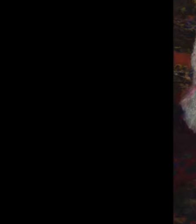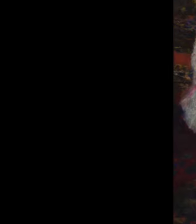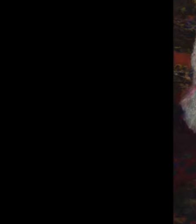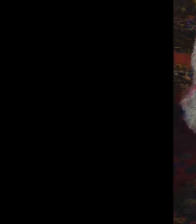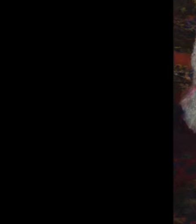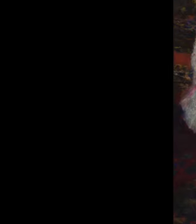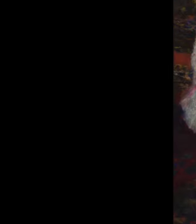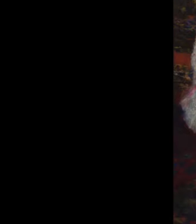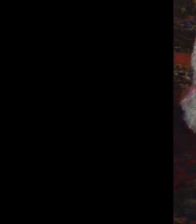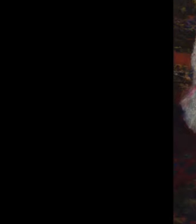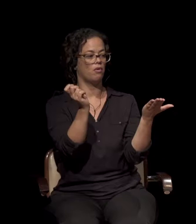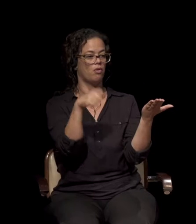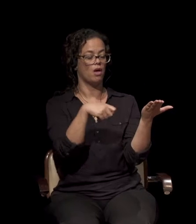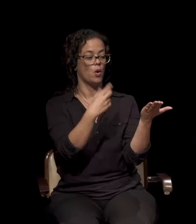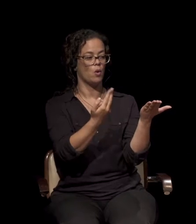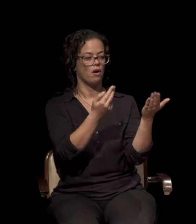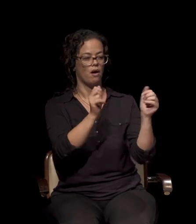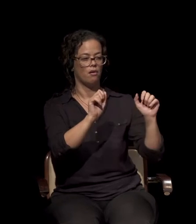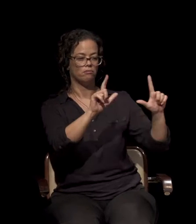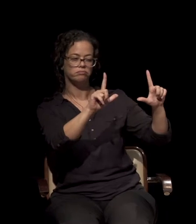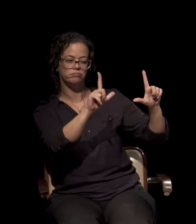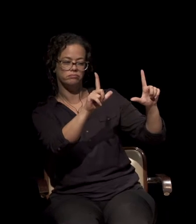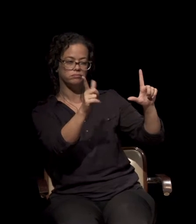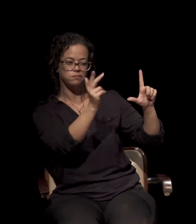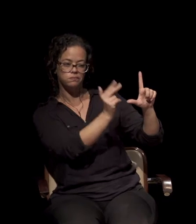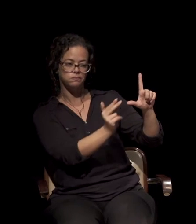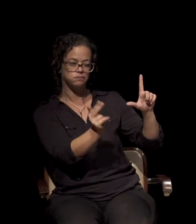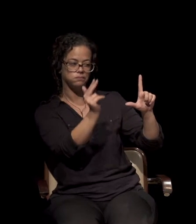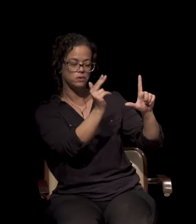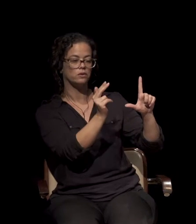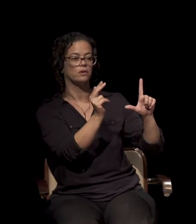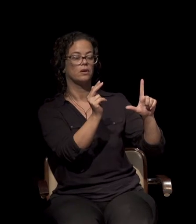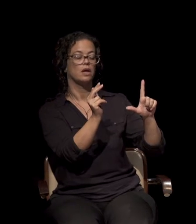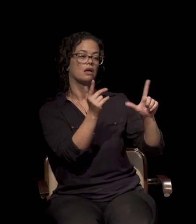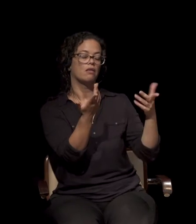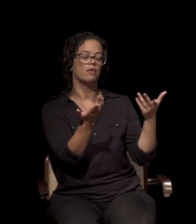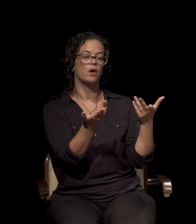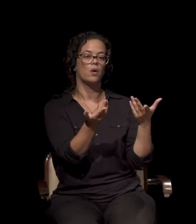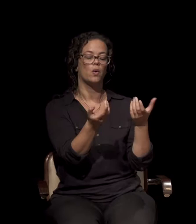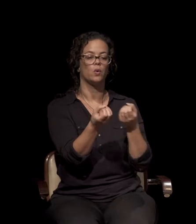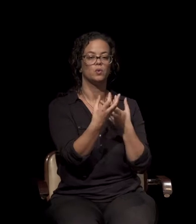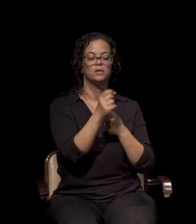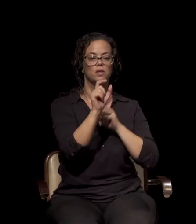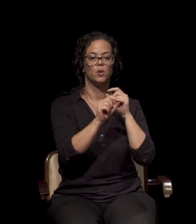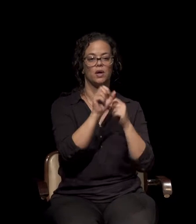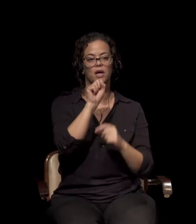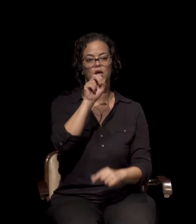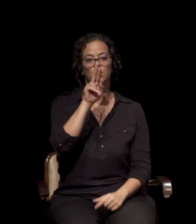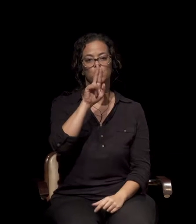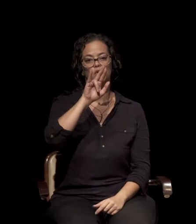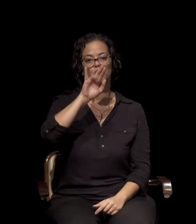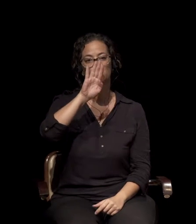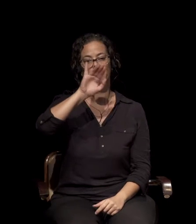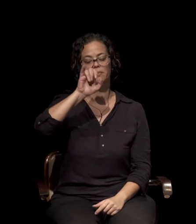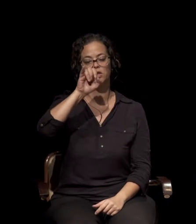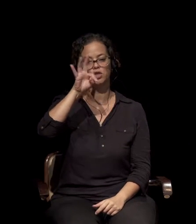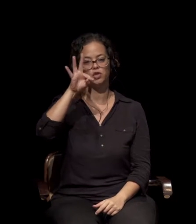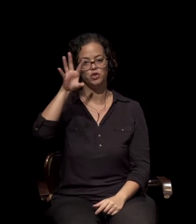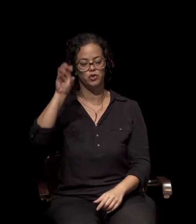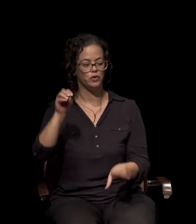framing, or as Louis Althusser teaches us, subjectivity and subjection come intertwined.